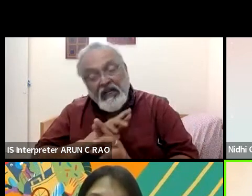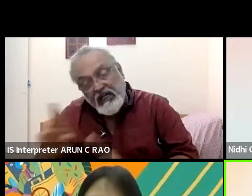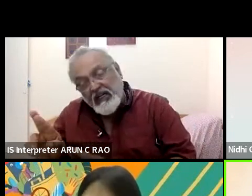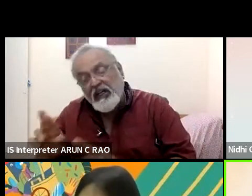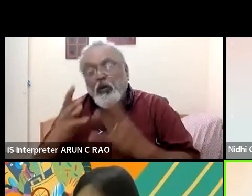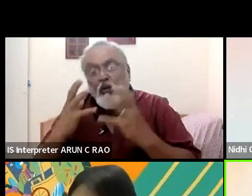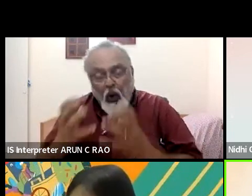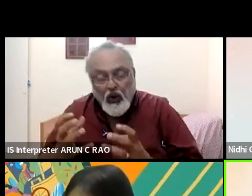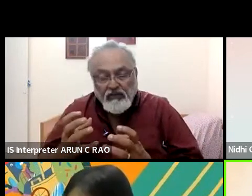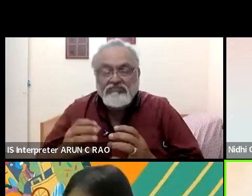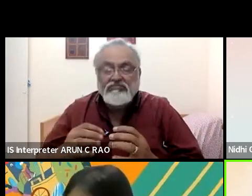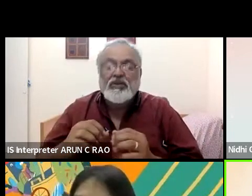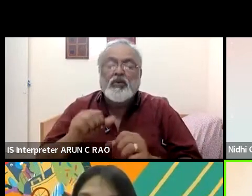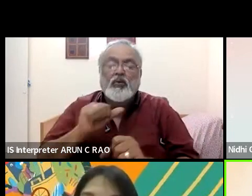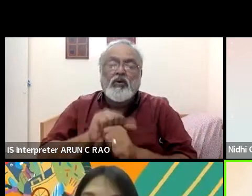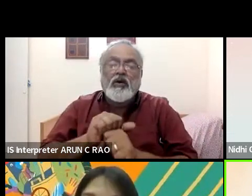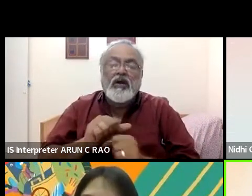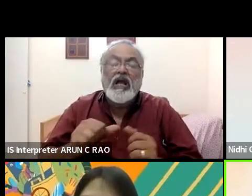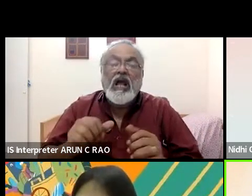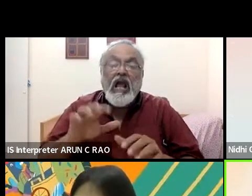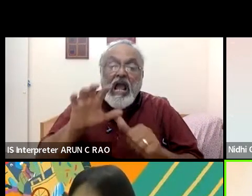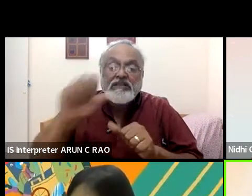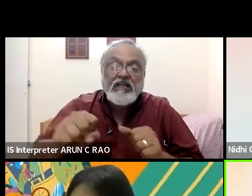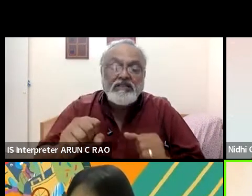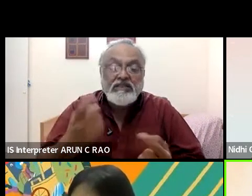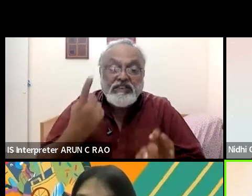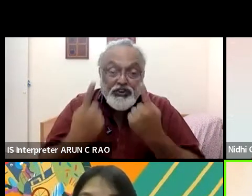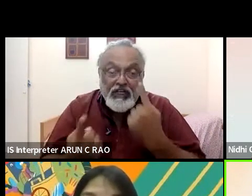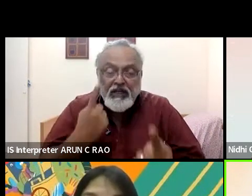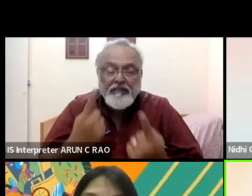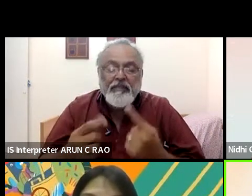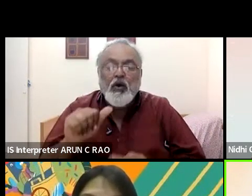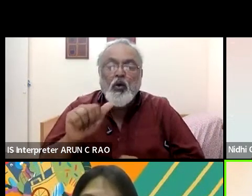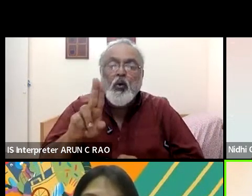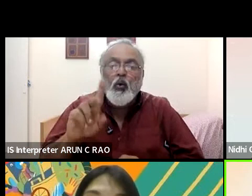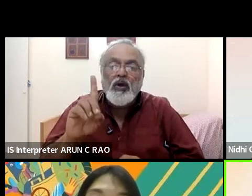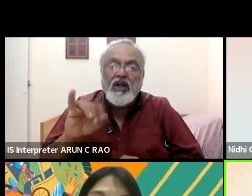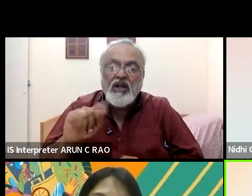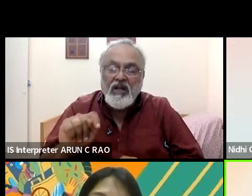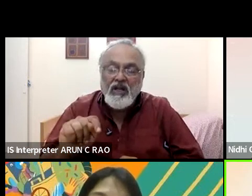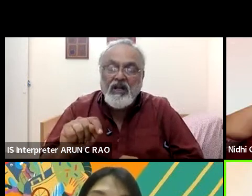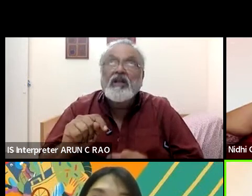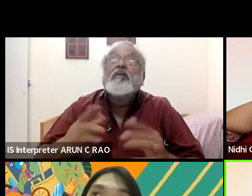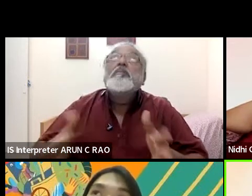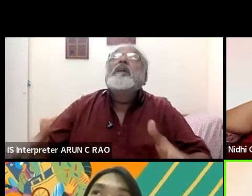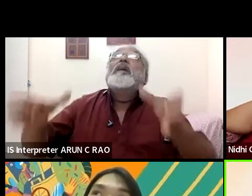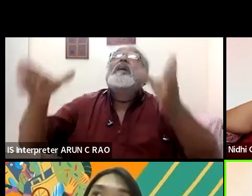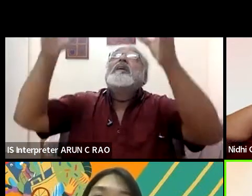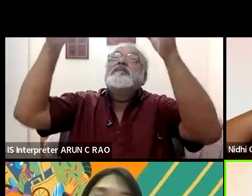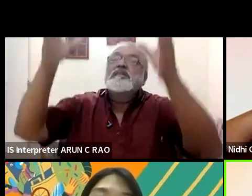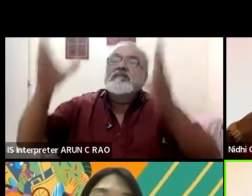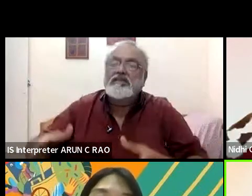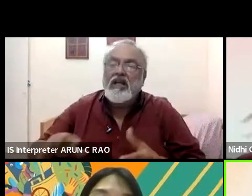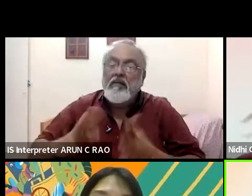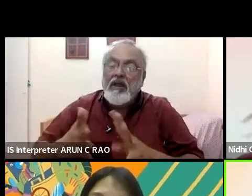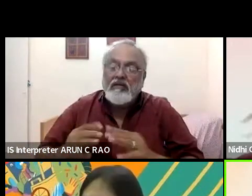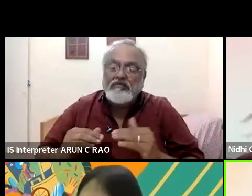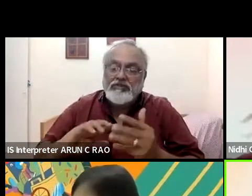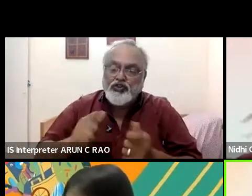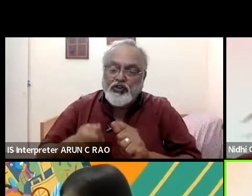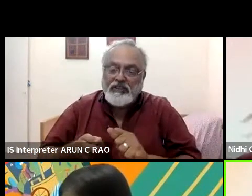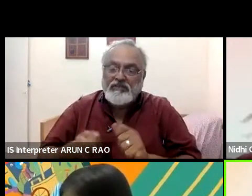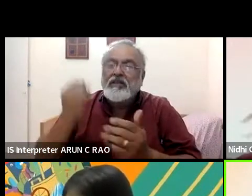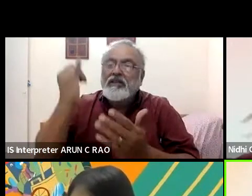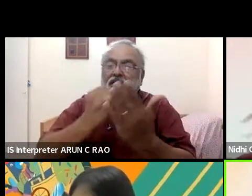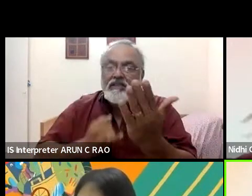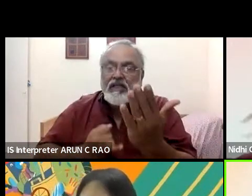They actually undertook an accessibility audit for this unfinished building, and then they made improvements in the design and went ahead